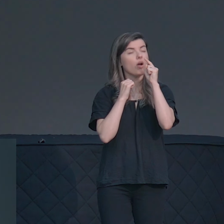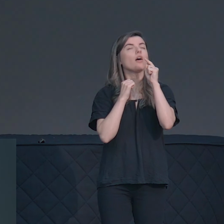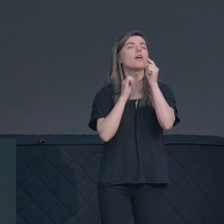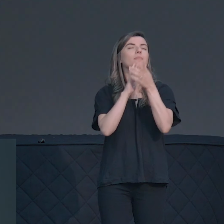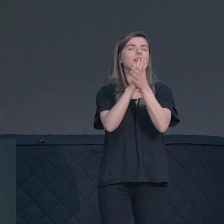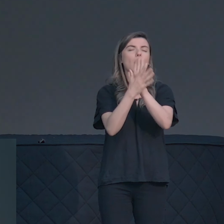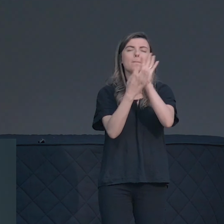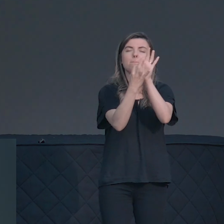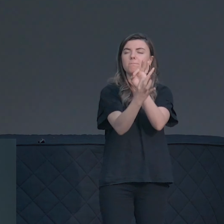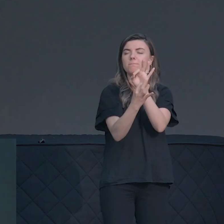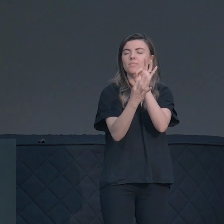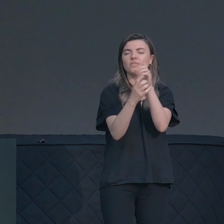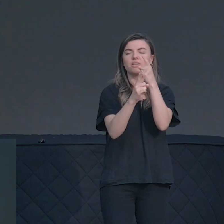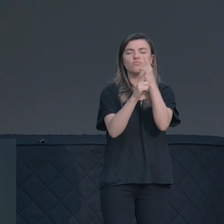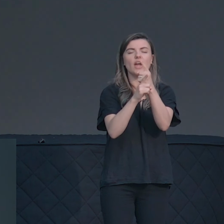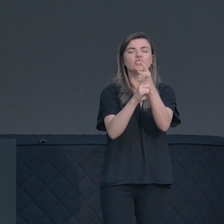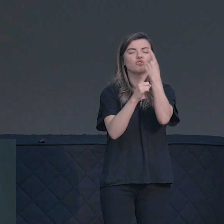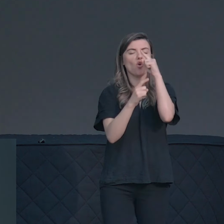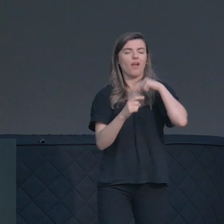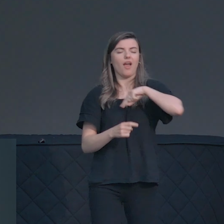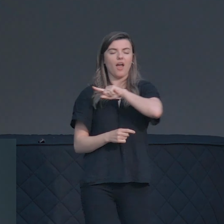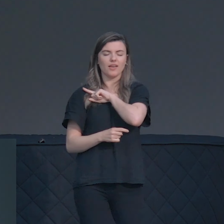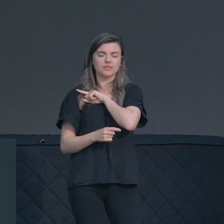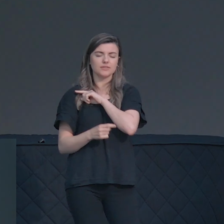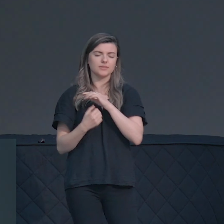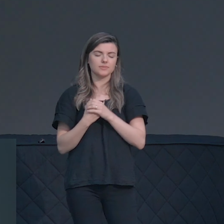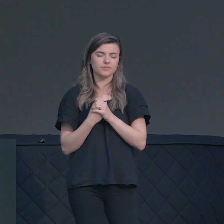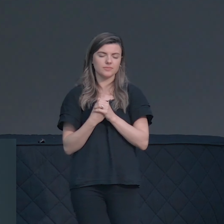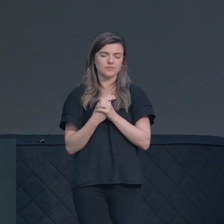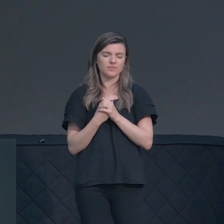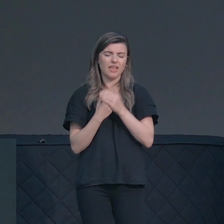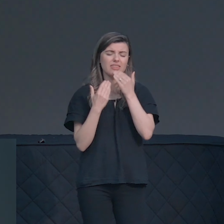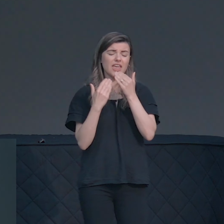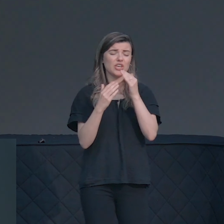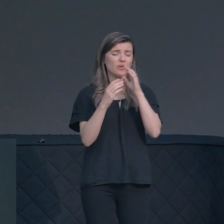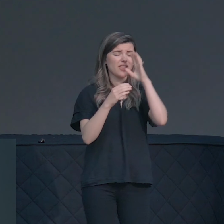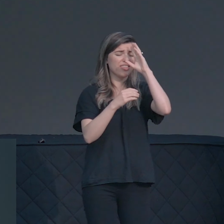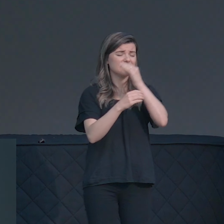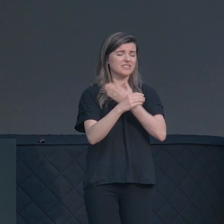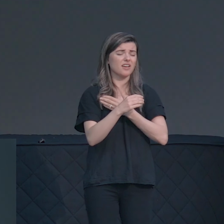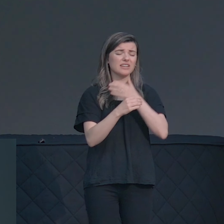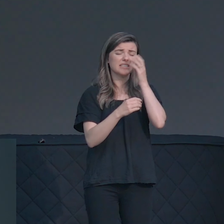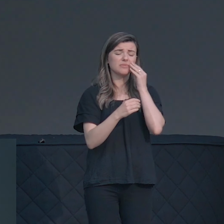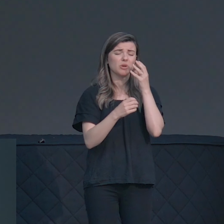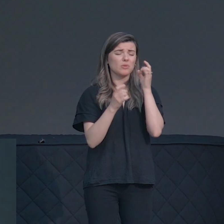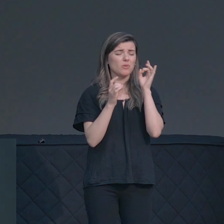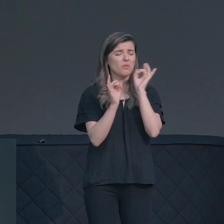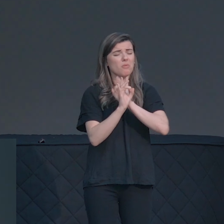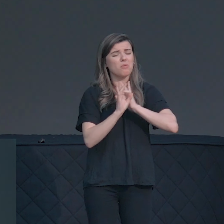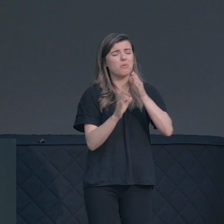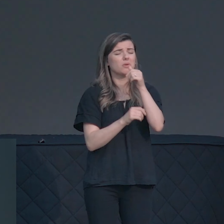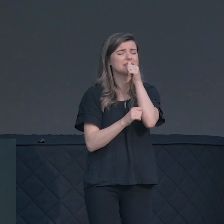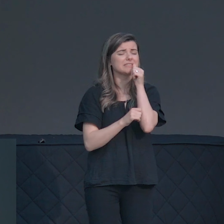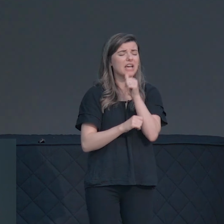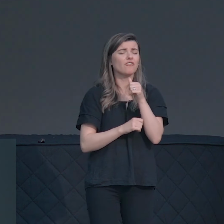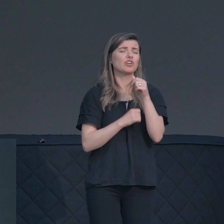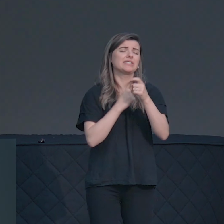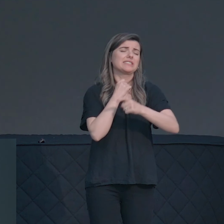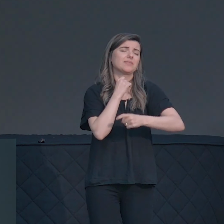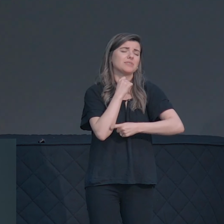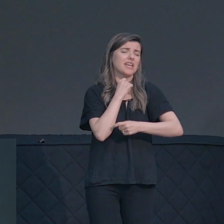behalf. Thank you that the sinless Son endured great suffering and trial,